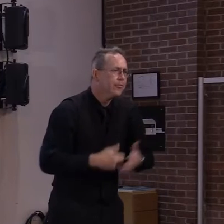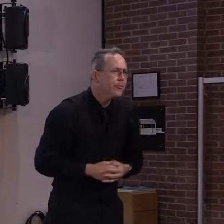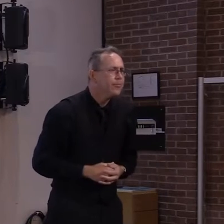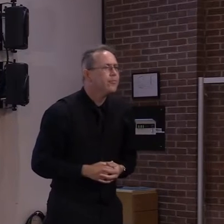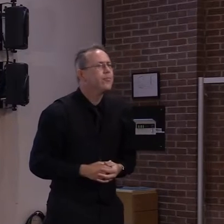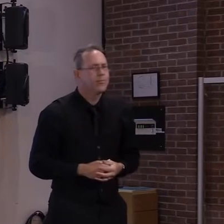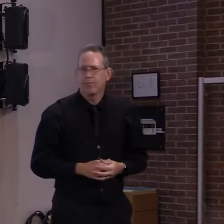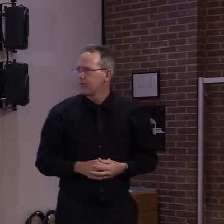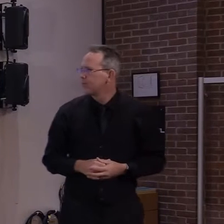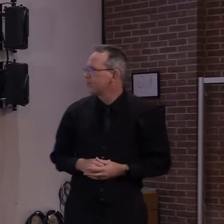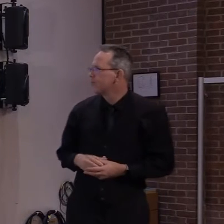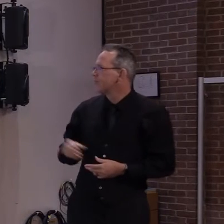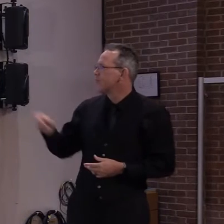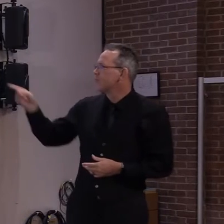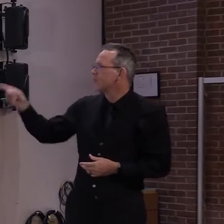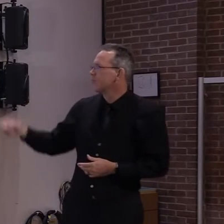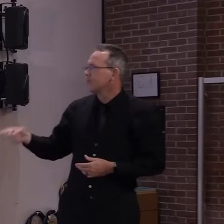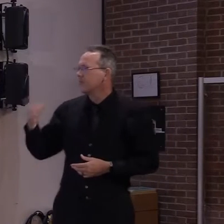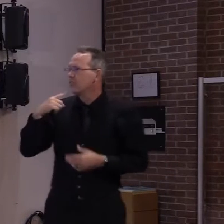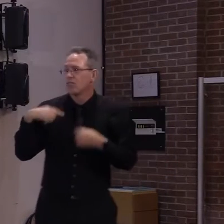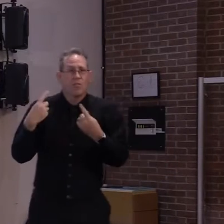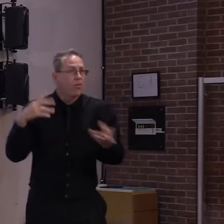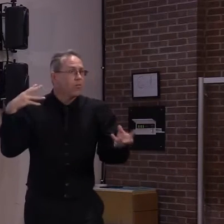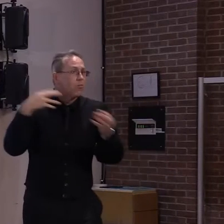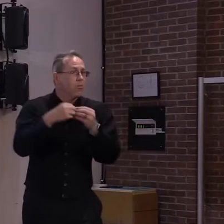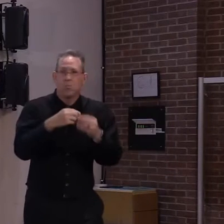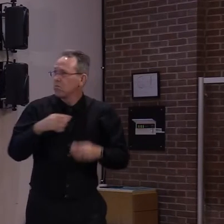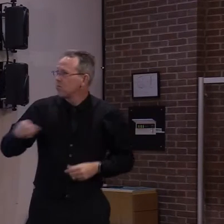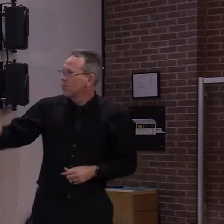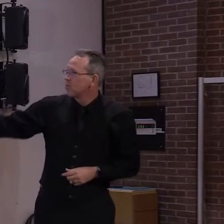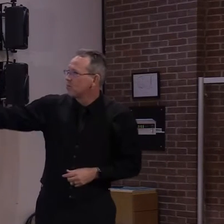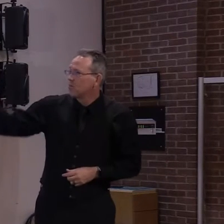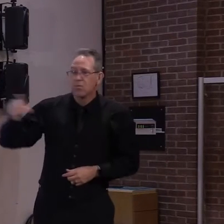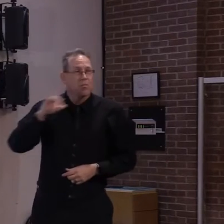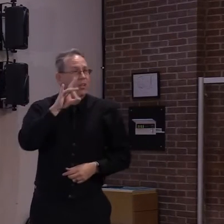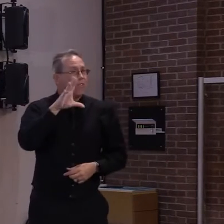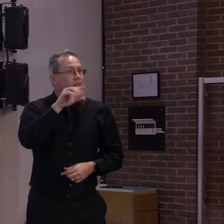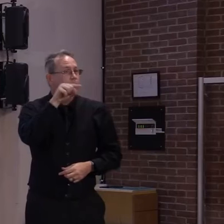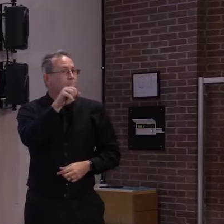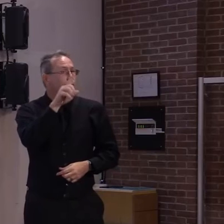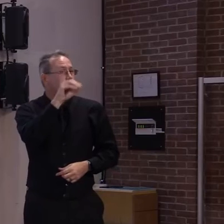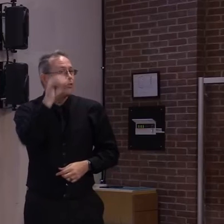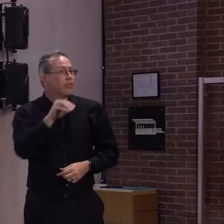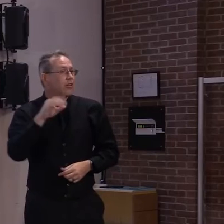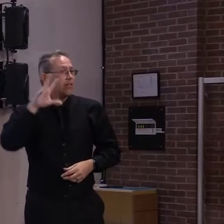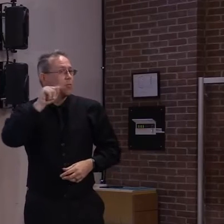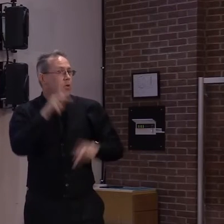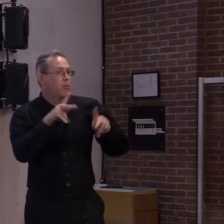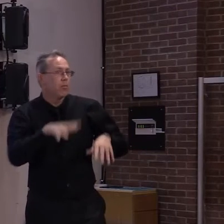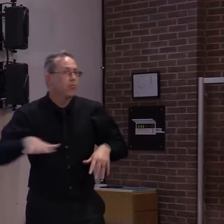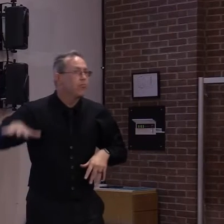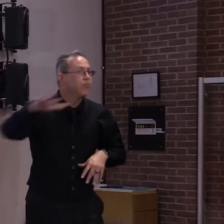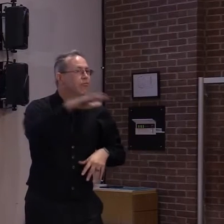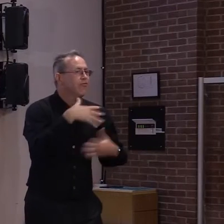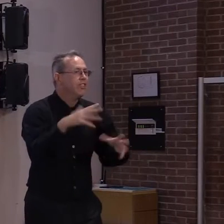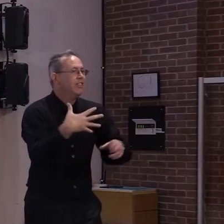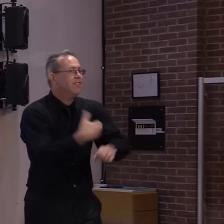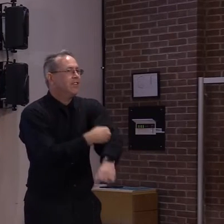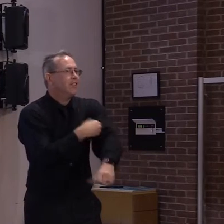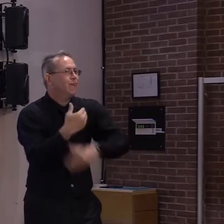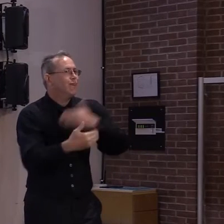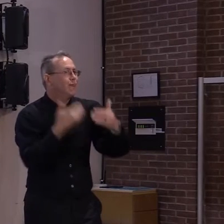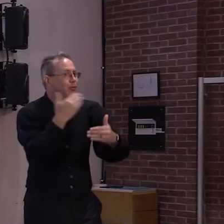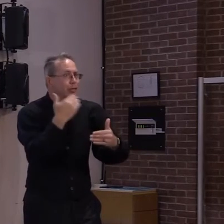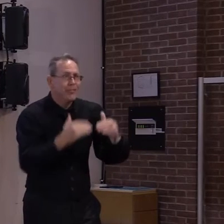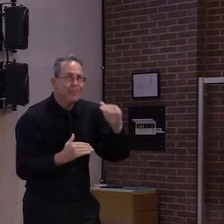2,825 new Vermonters got vaccinated this week, moving the percent of eligible Vermonters who have started vaccination up to